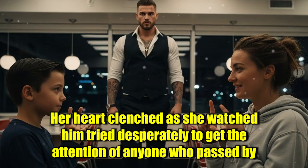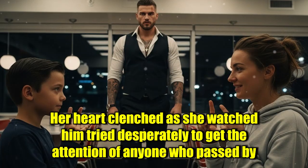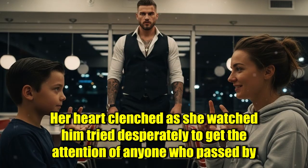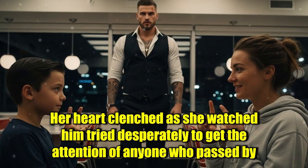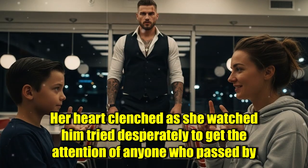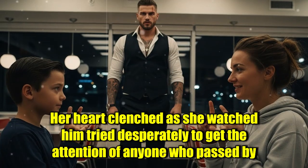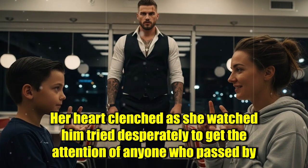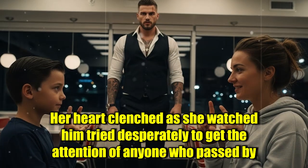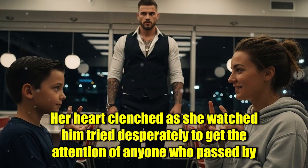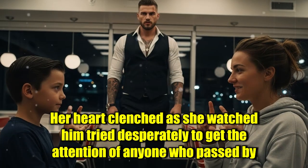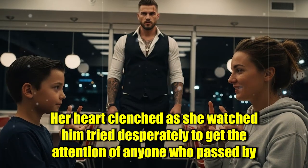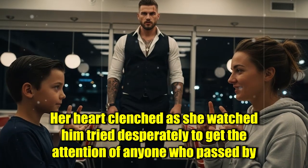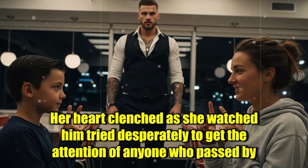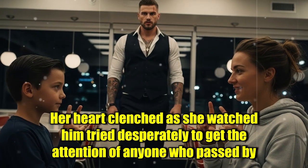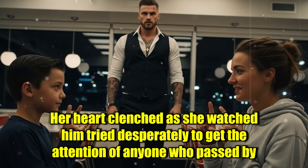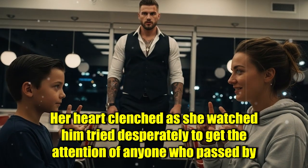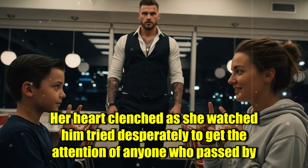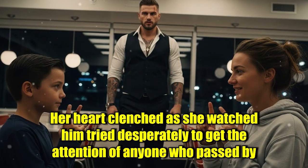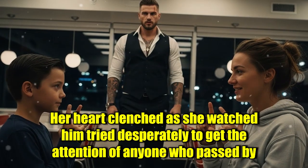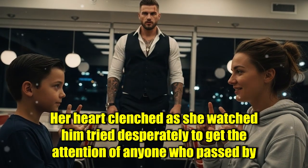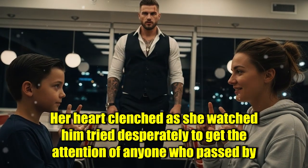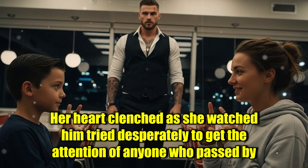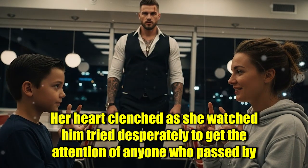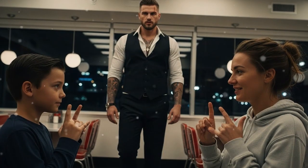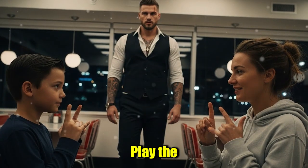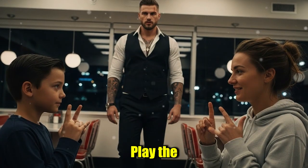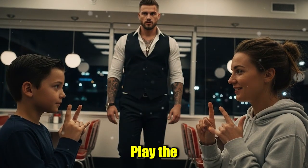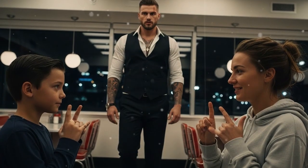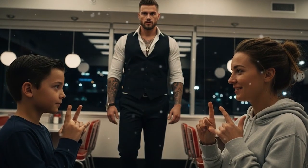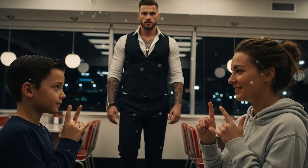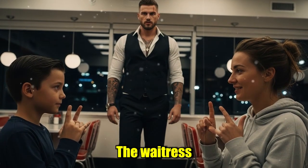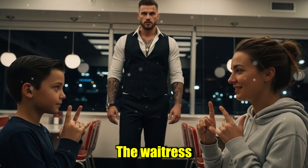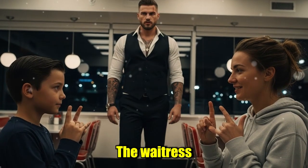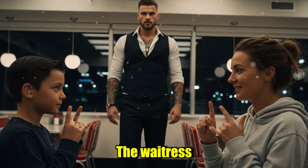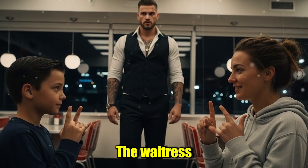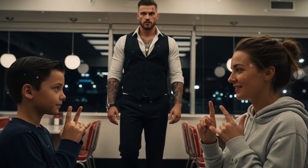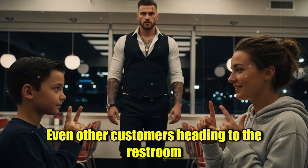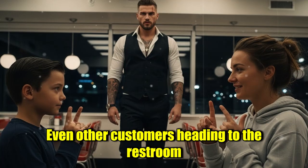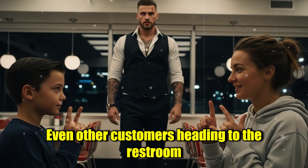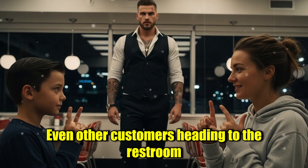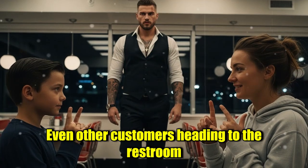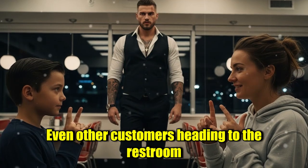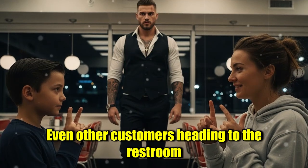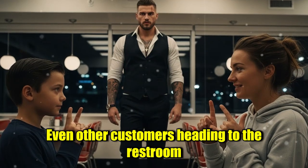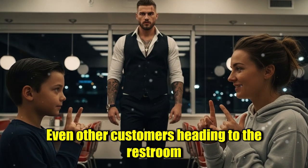him try desperately to get the attention of anyone who passed by, the cook, the waitress, even other customers heading